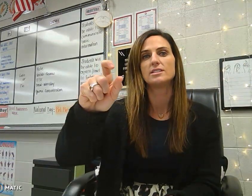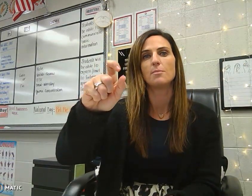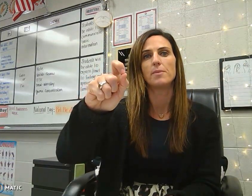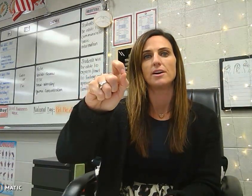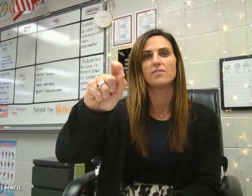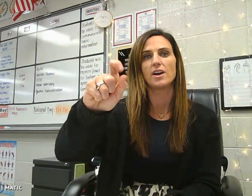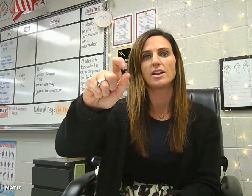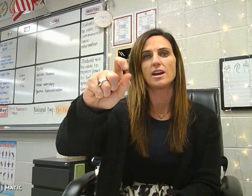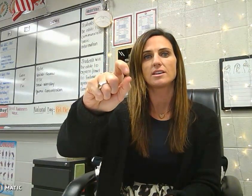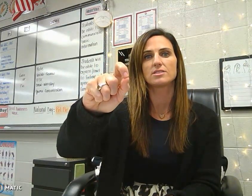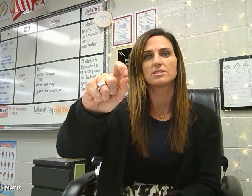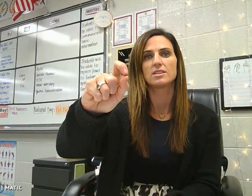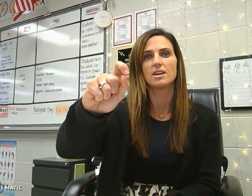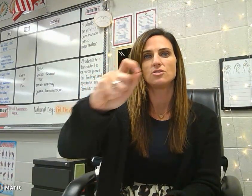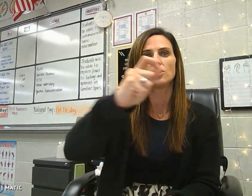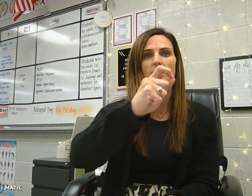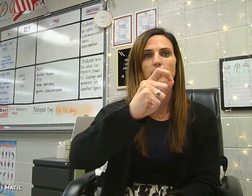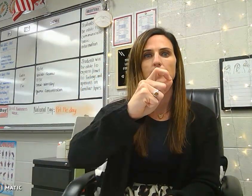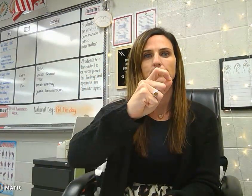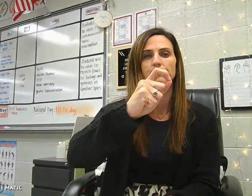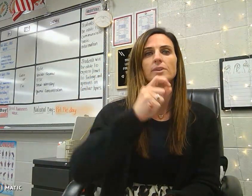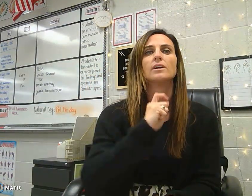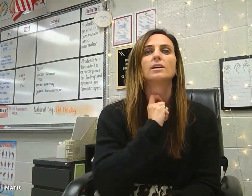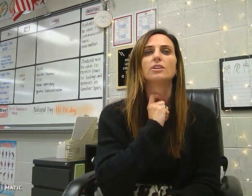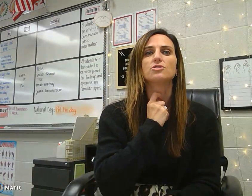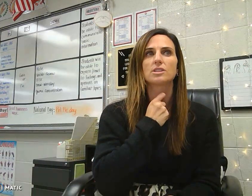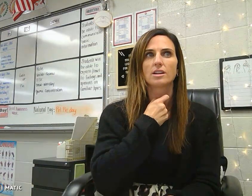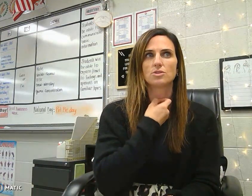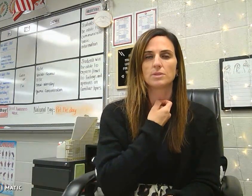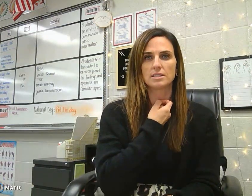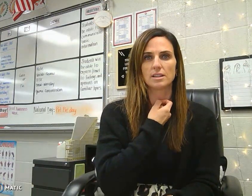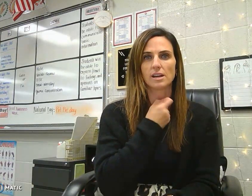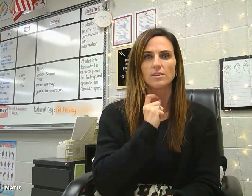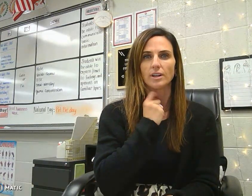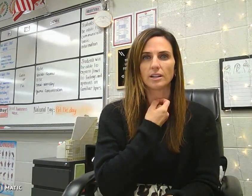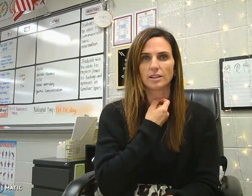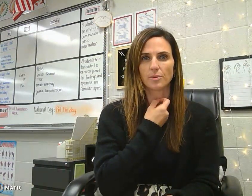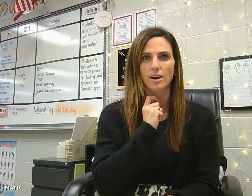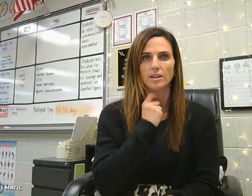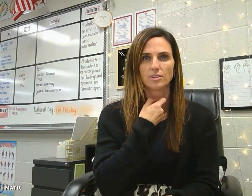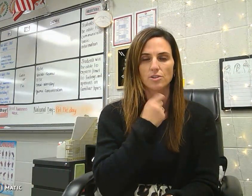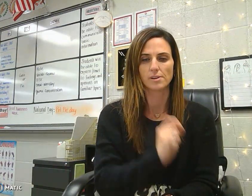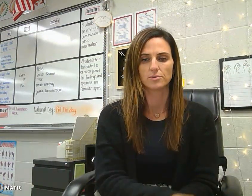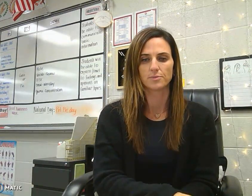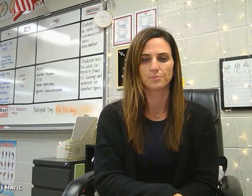is a modified X hand shape, and you're just kind of twisting it right here by your throat.